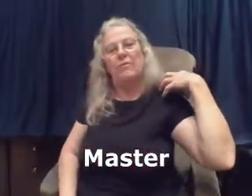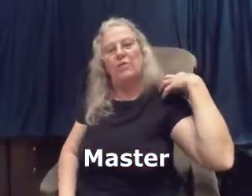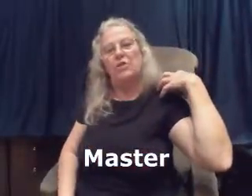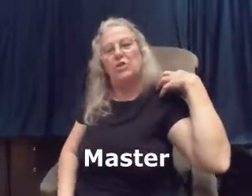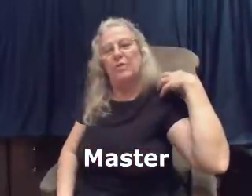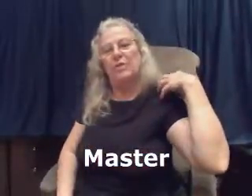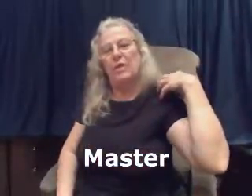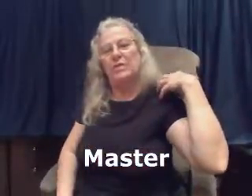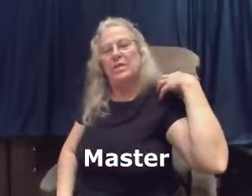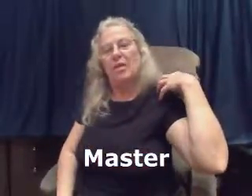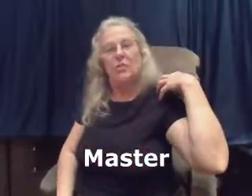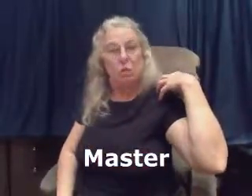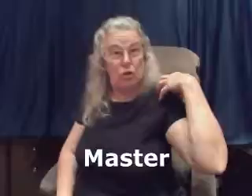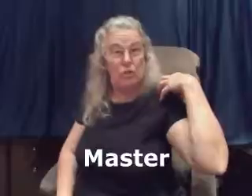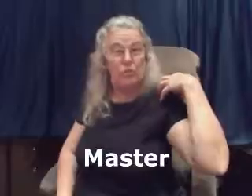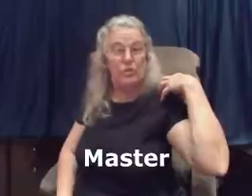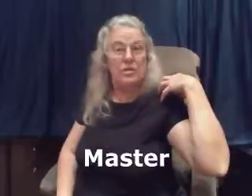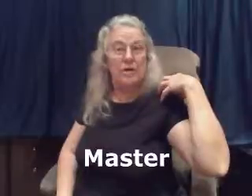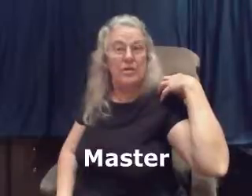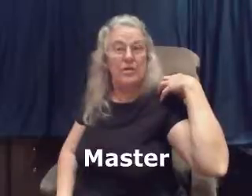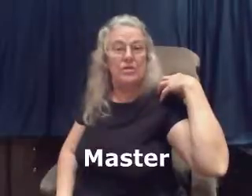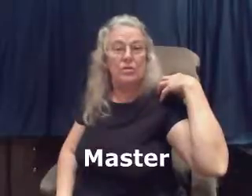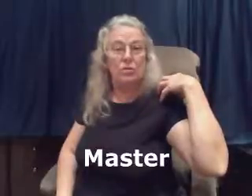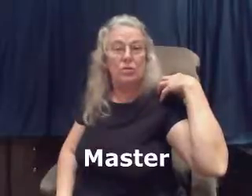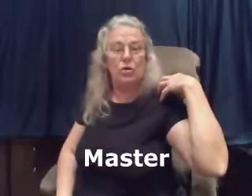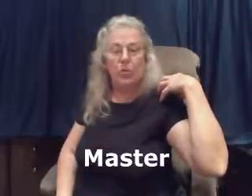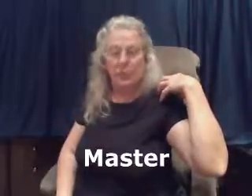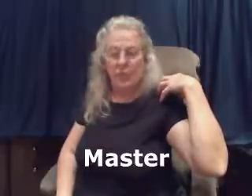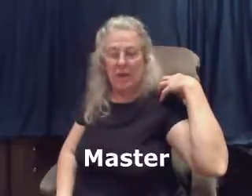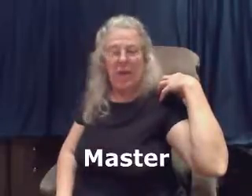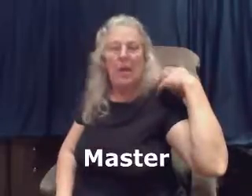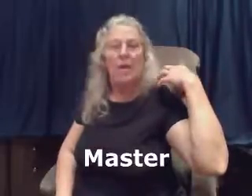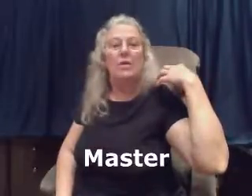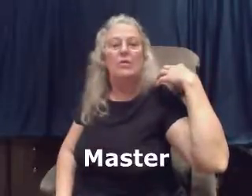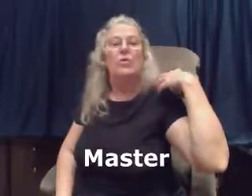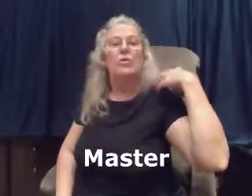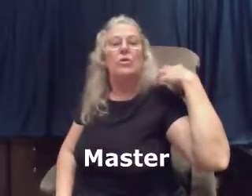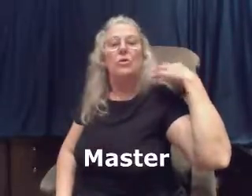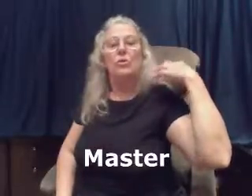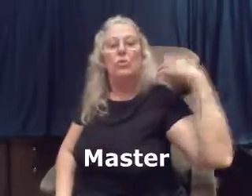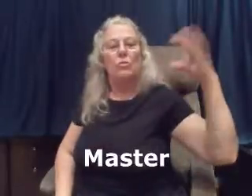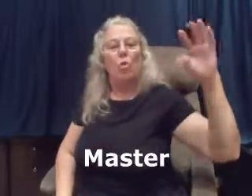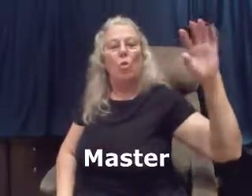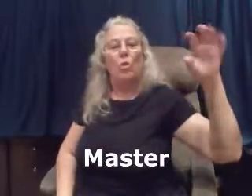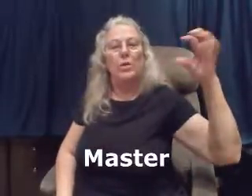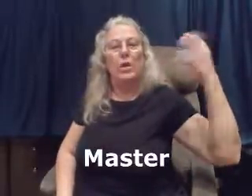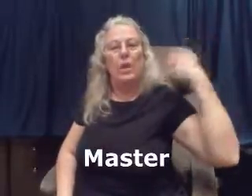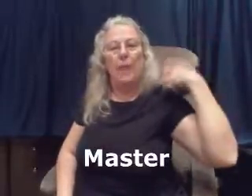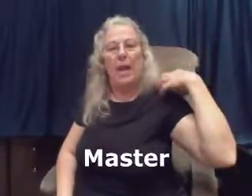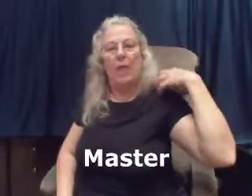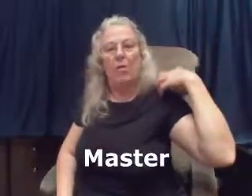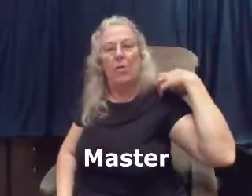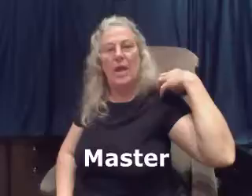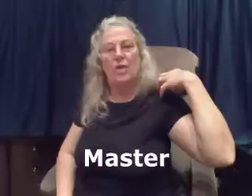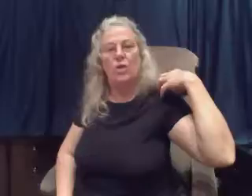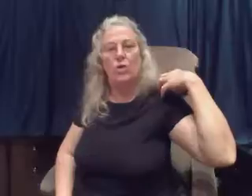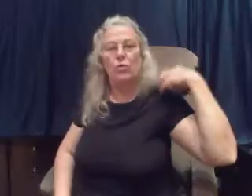of the chevrons on the shoulders of a soldier. You open cup hand on that